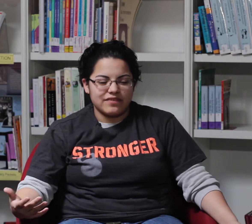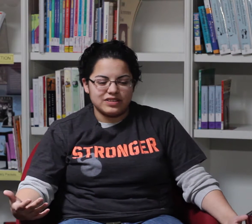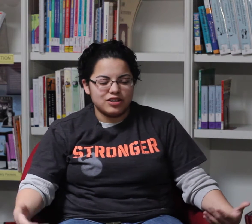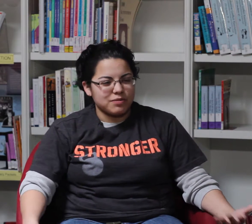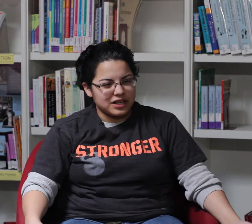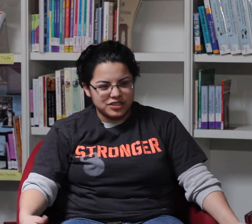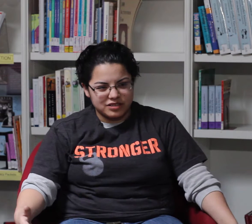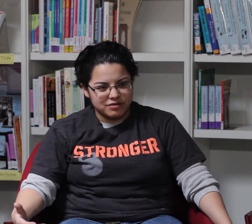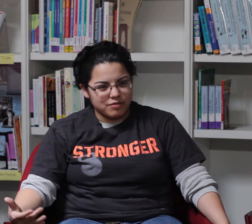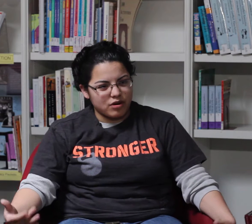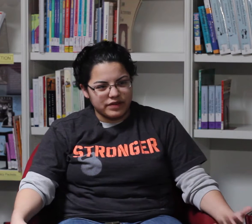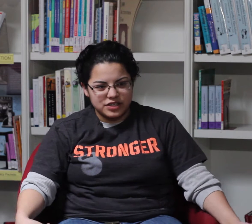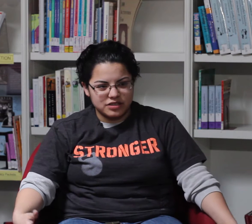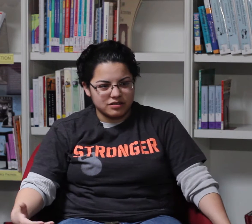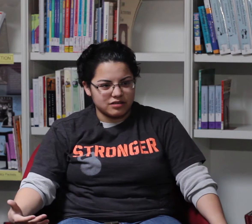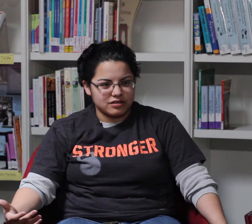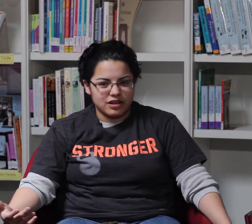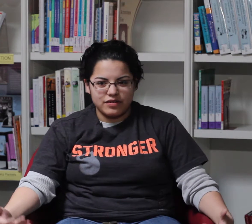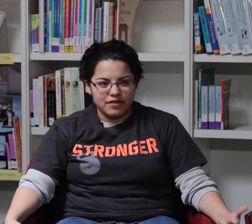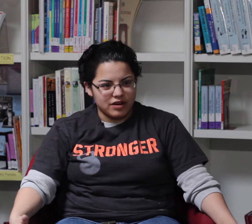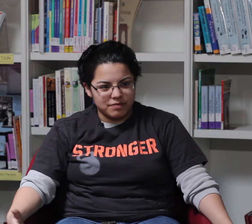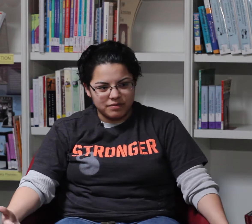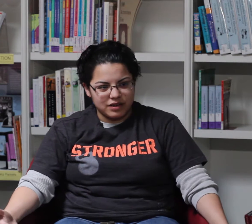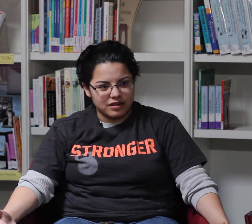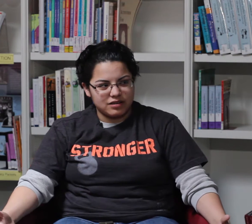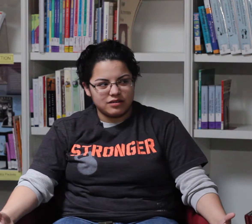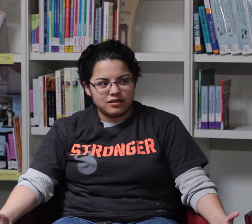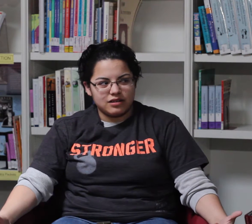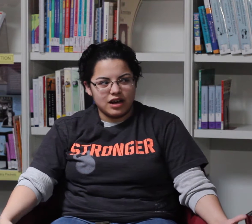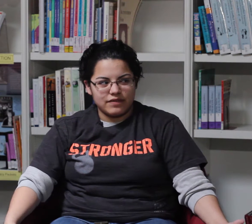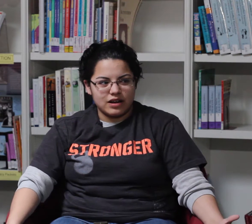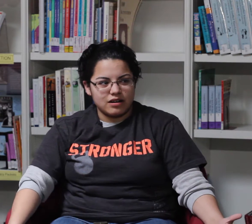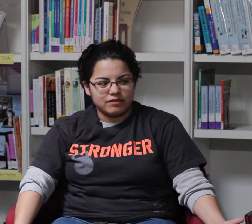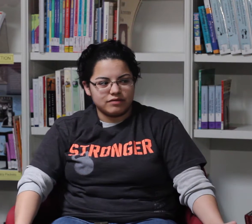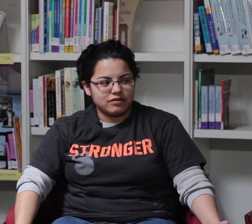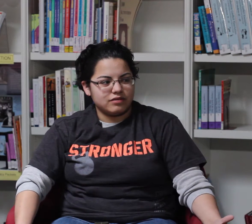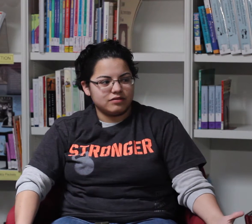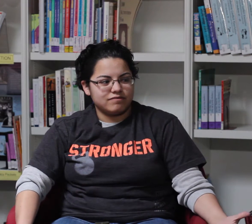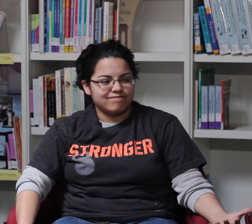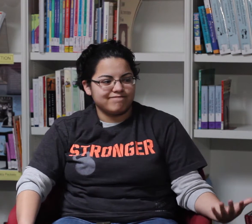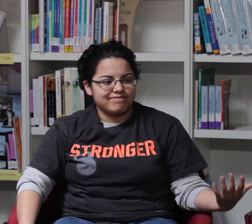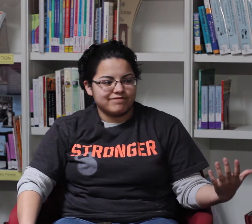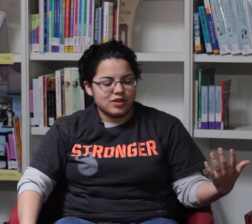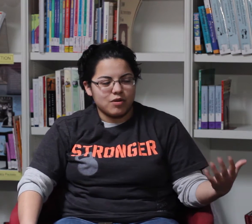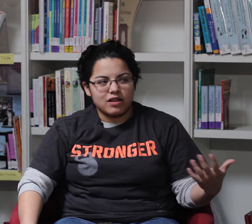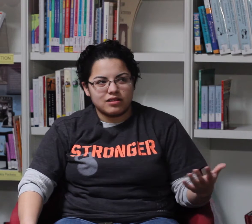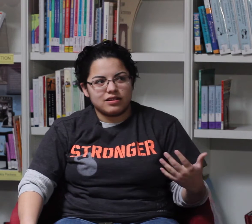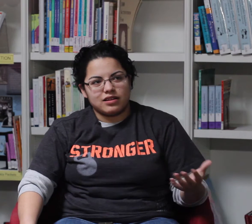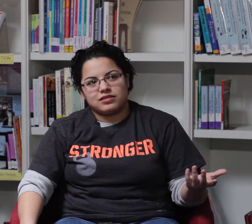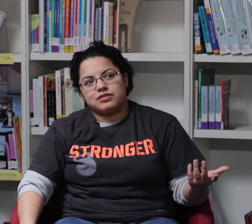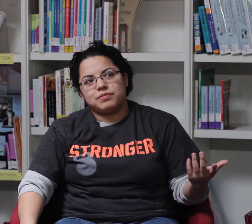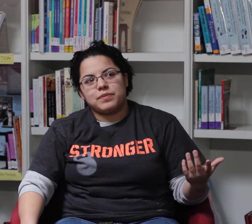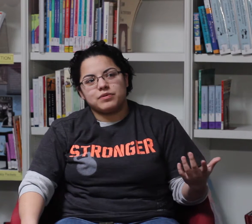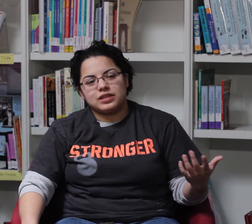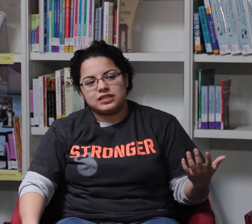have determination, motivation, never give up. Like have that kind of quality that people really